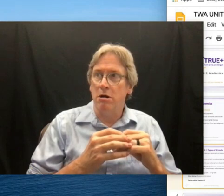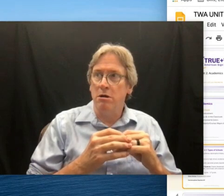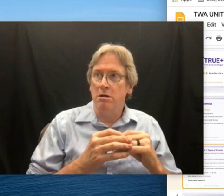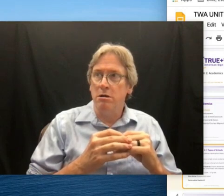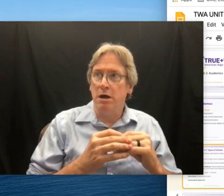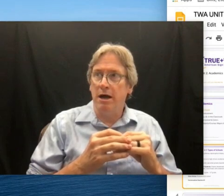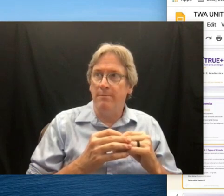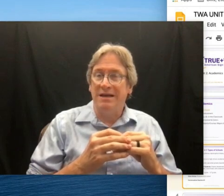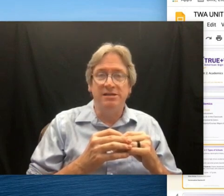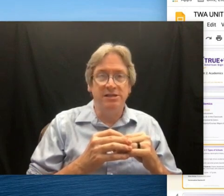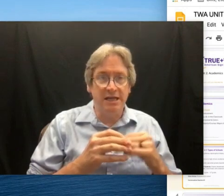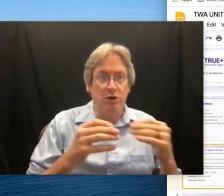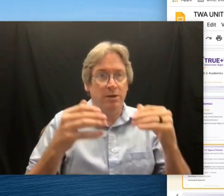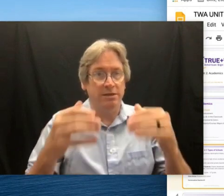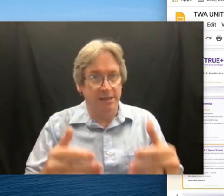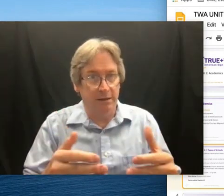are